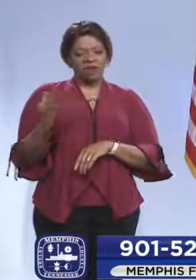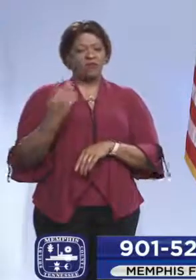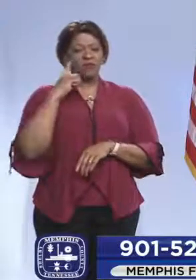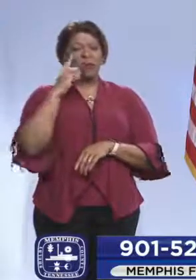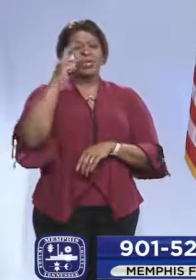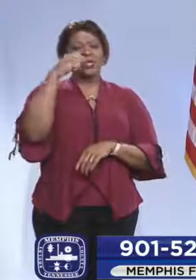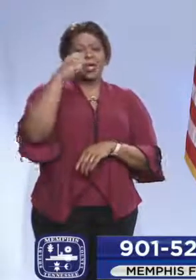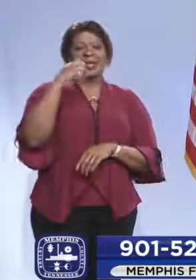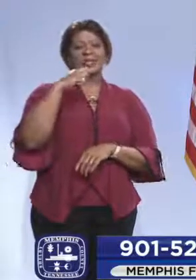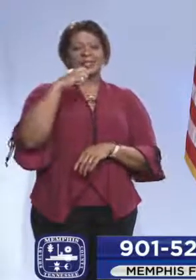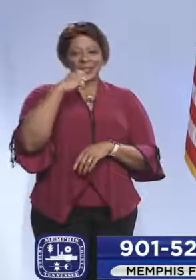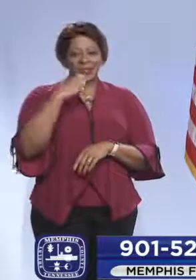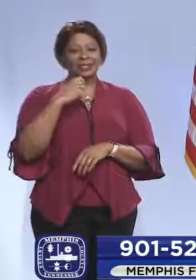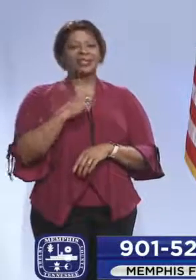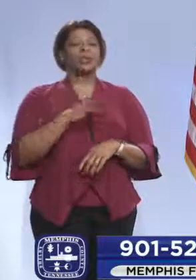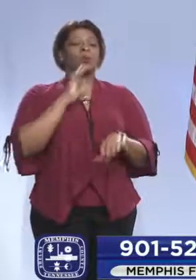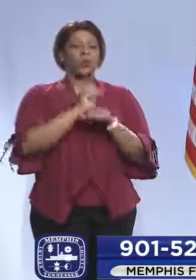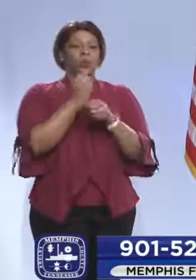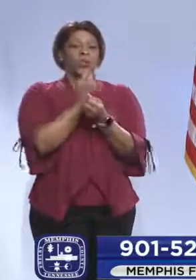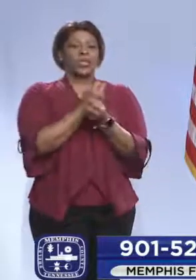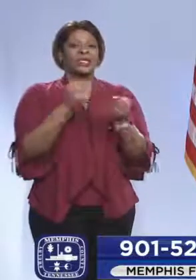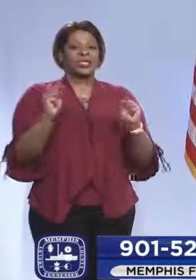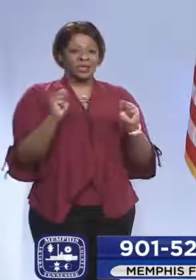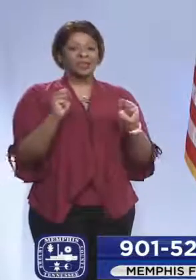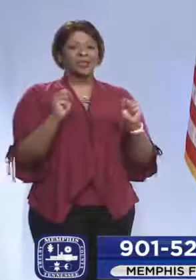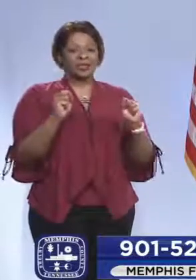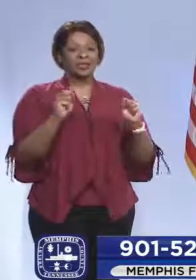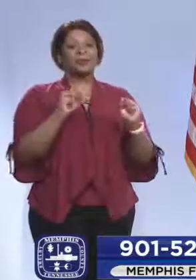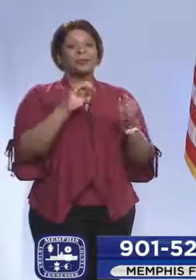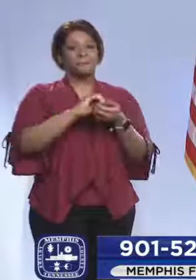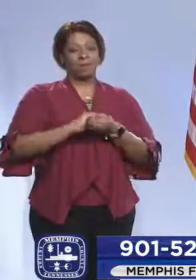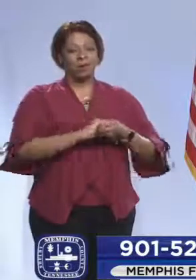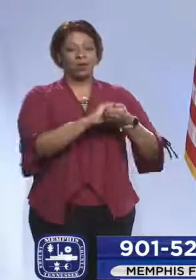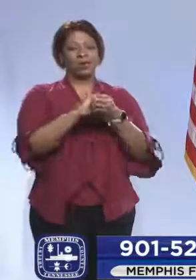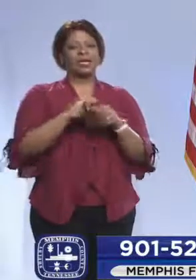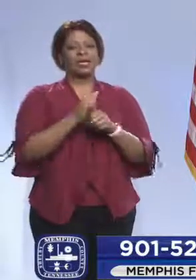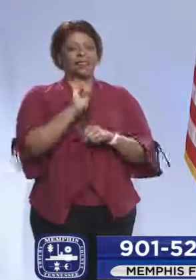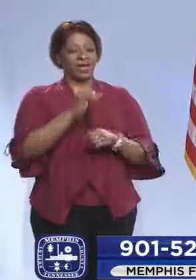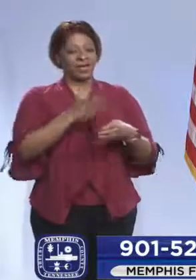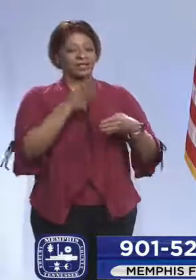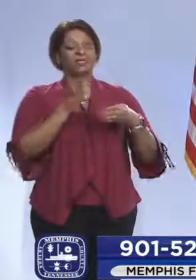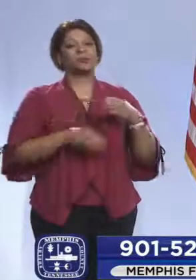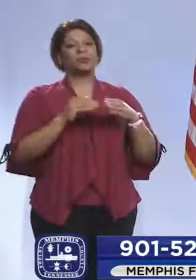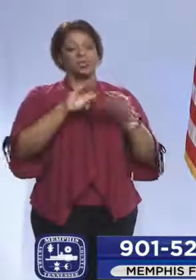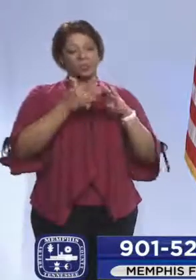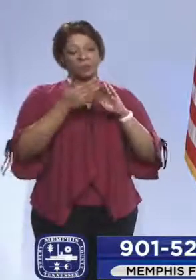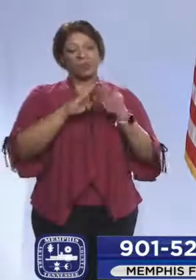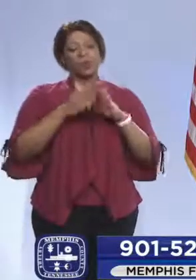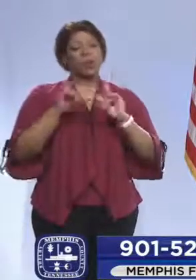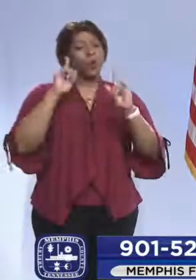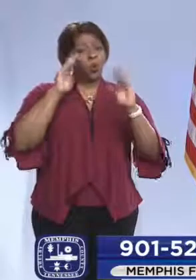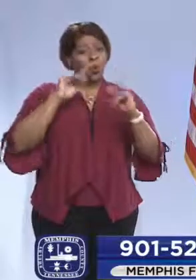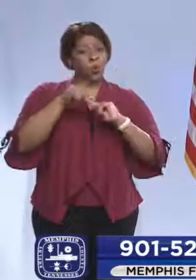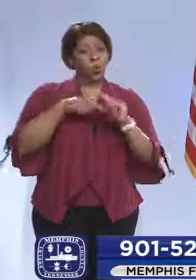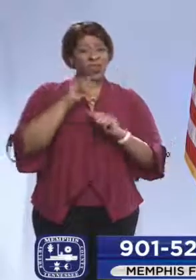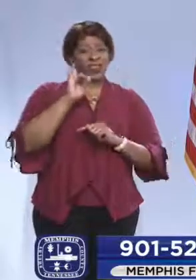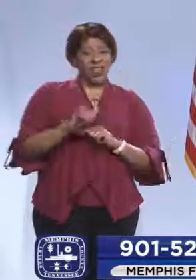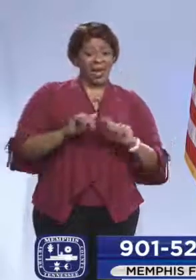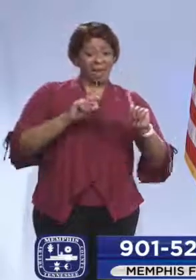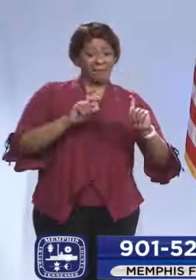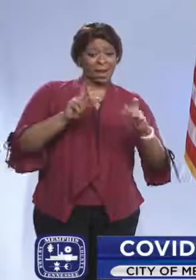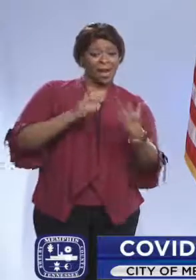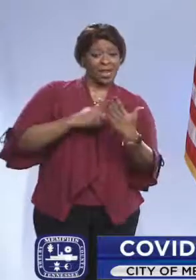tested, and we'll be working with the safety net partners to get that done out in the community. So hopefully when this pilot